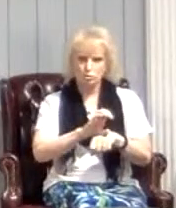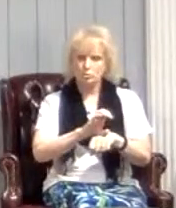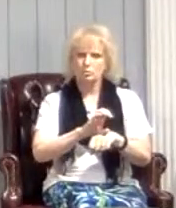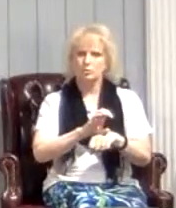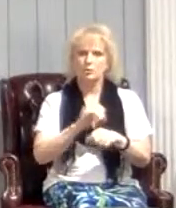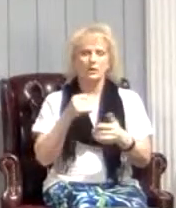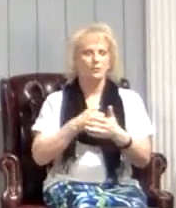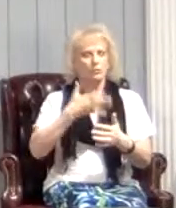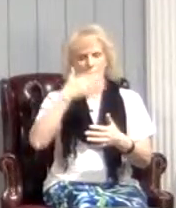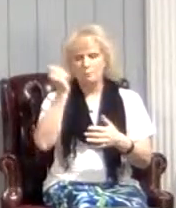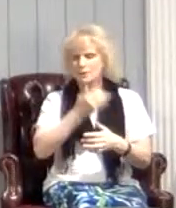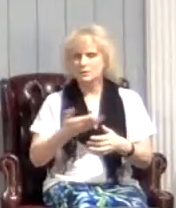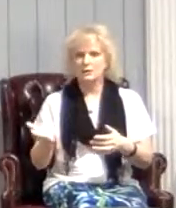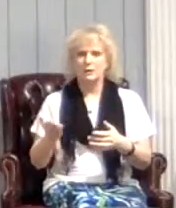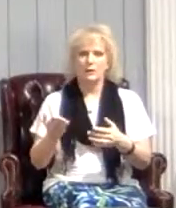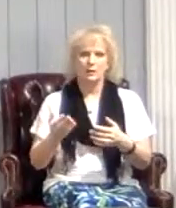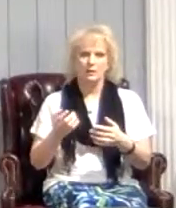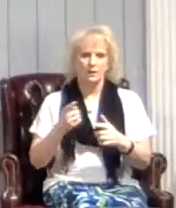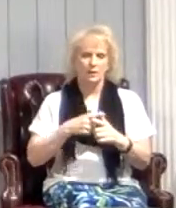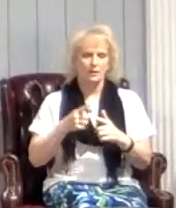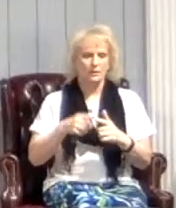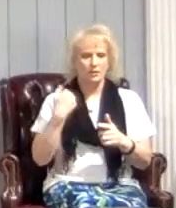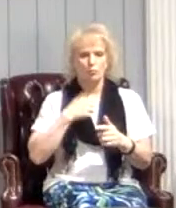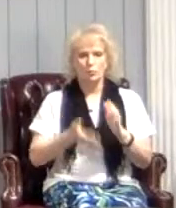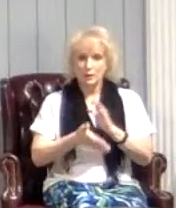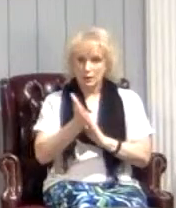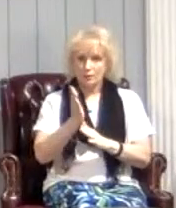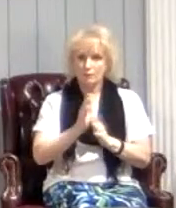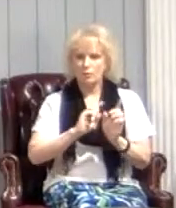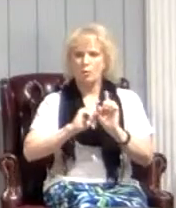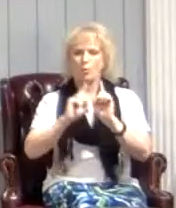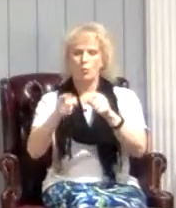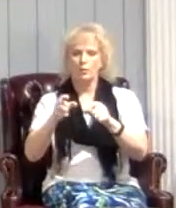was the best thing in the world. Then we left there and went to Astoria,